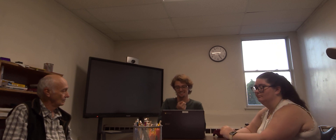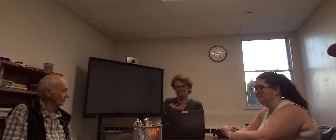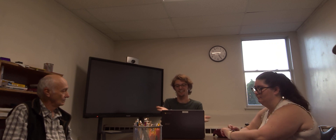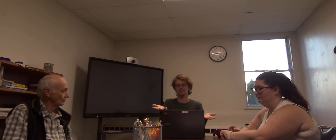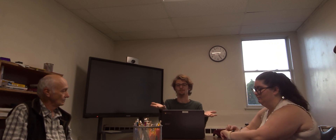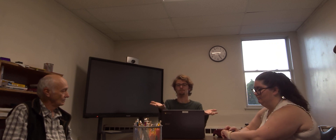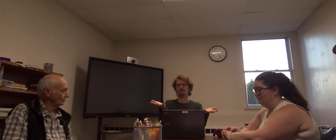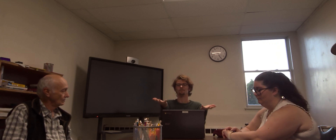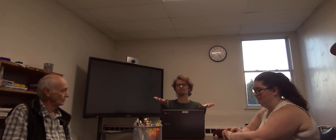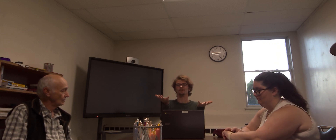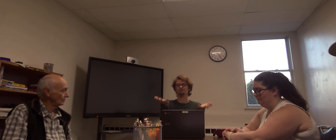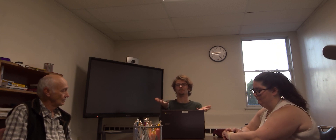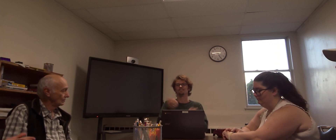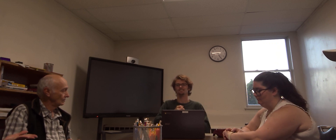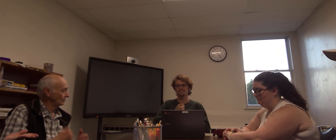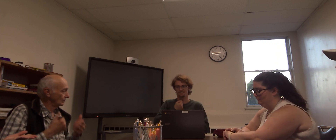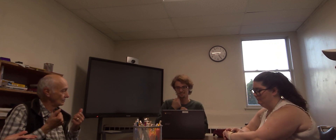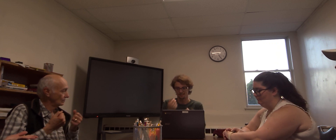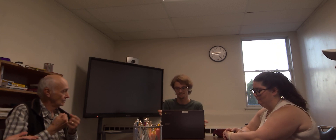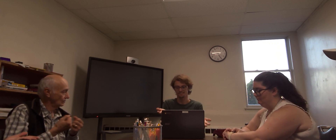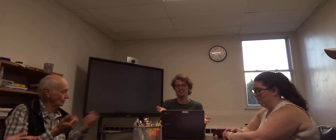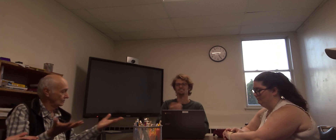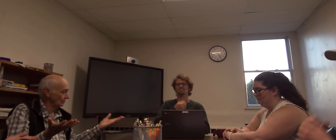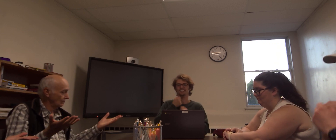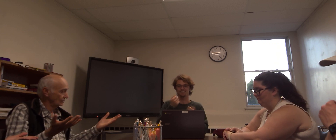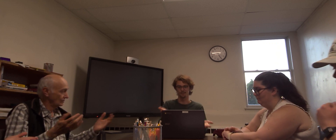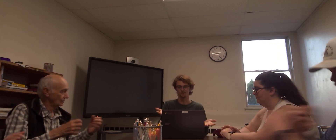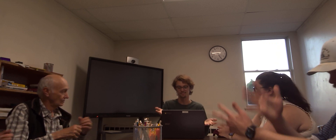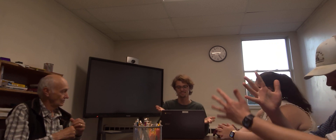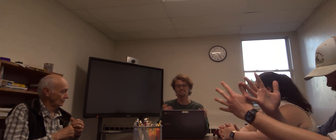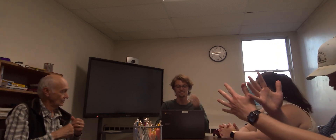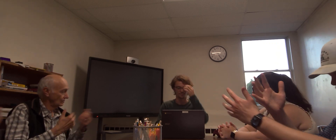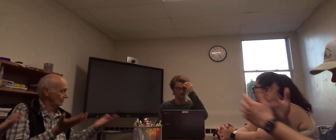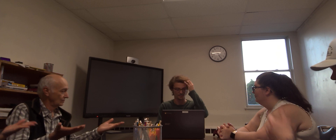yeah, with palms upward, exhausted, kind of laying it out. There we go.